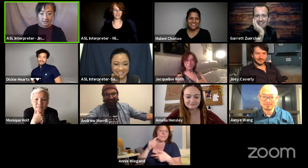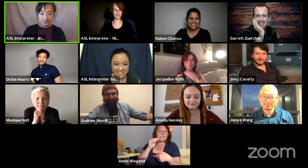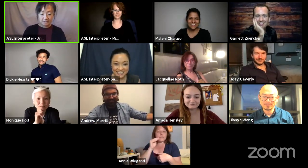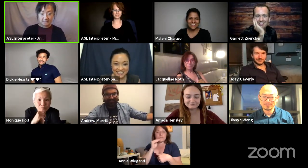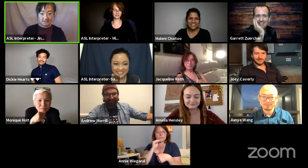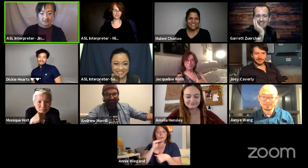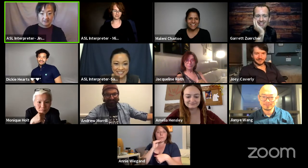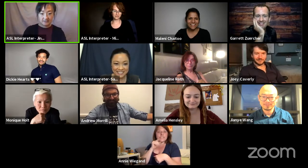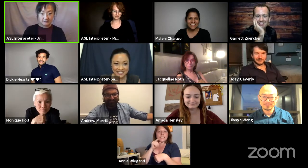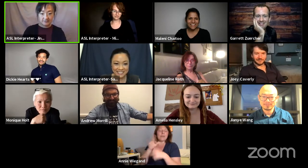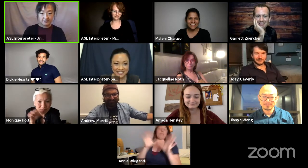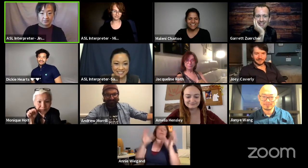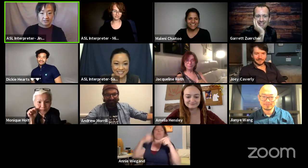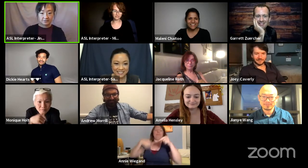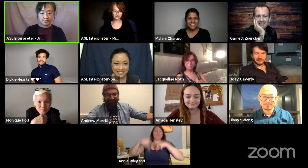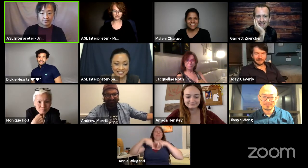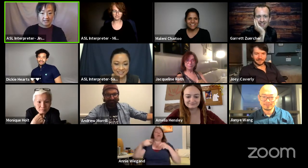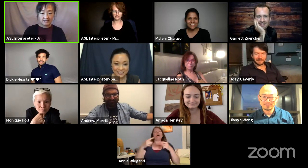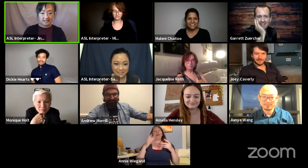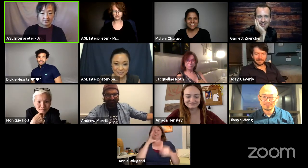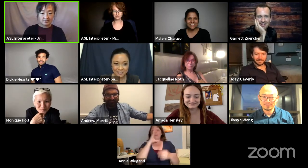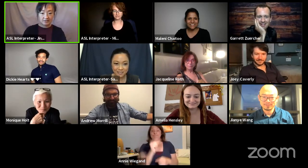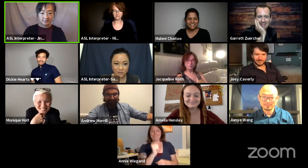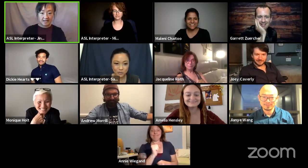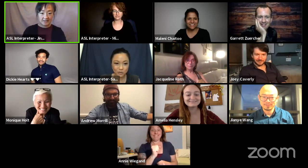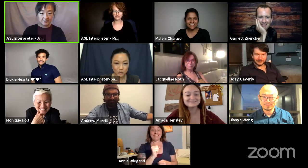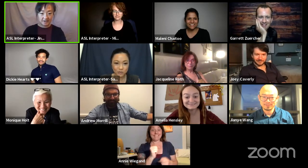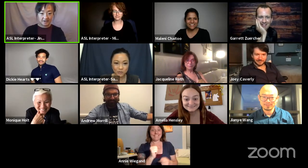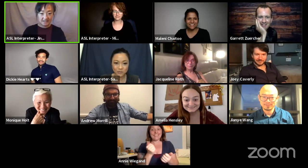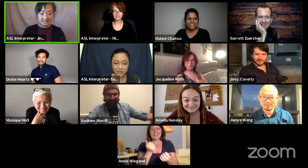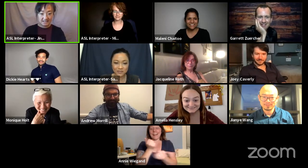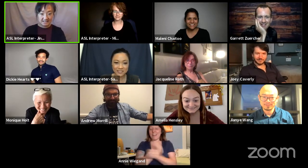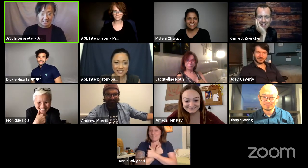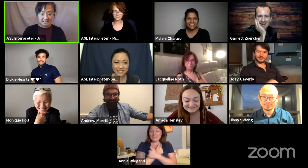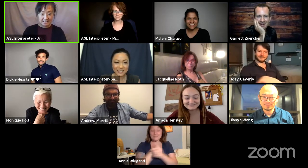questions here. The first one is for Monique. So let me back up here.